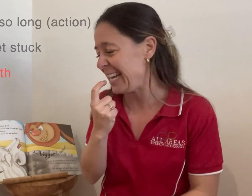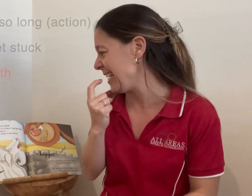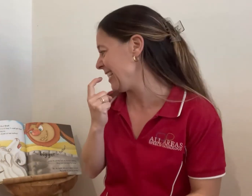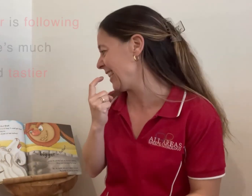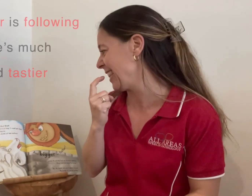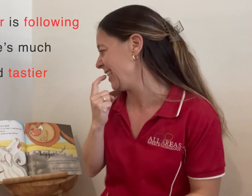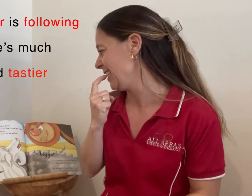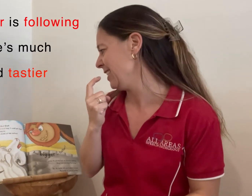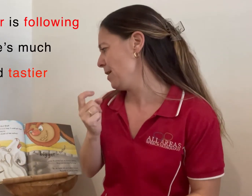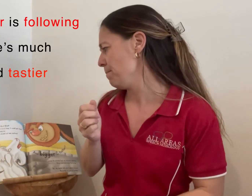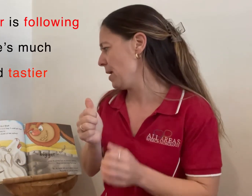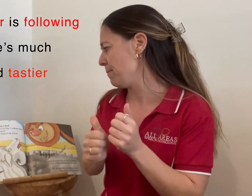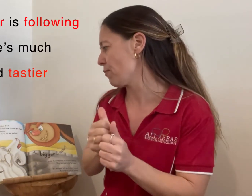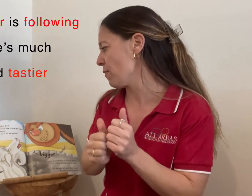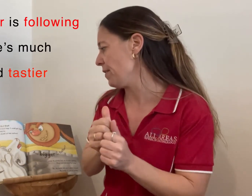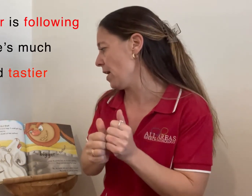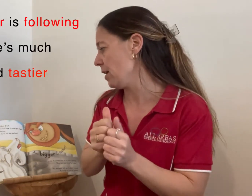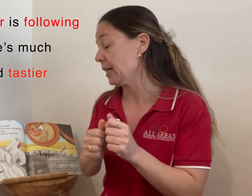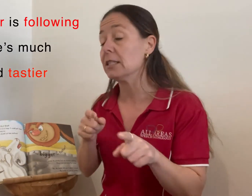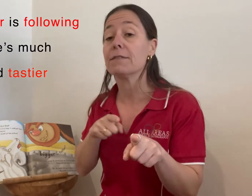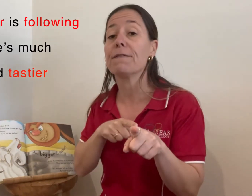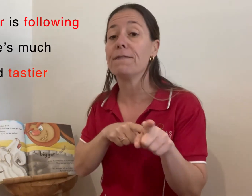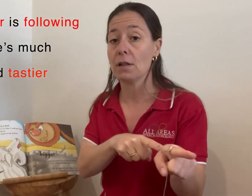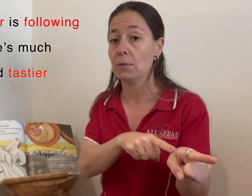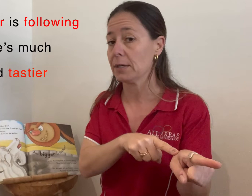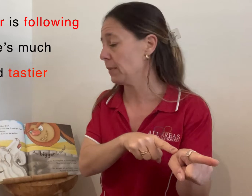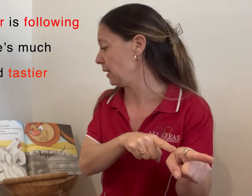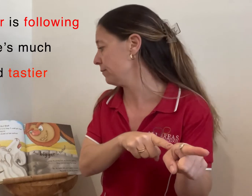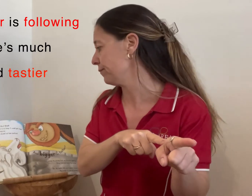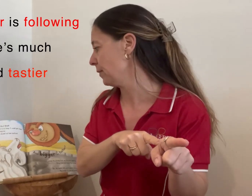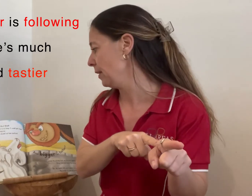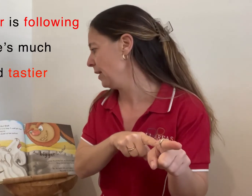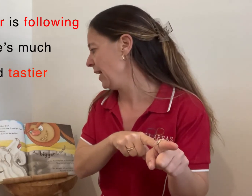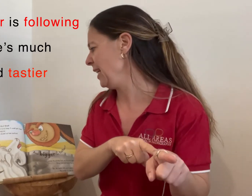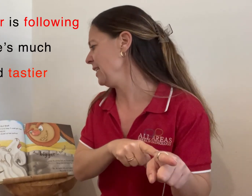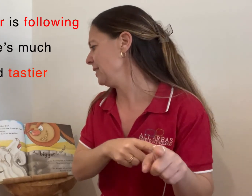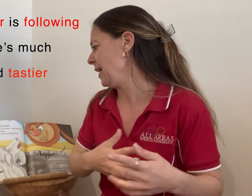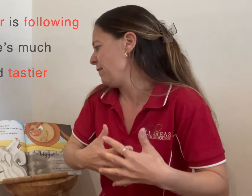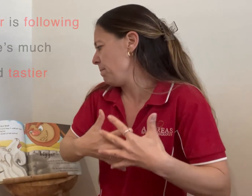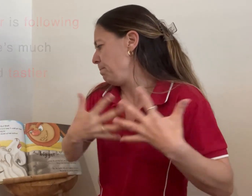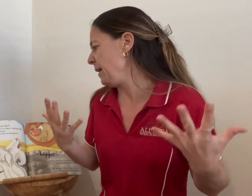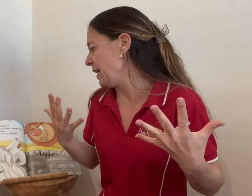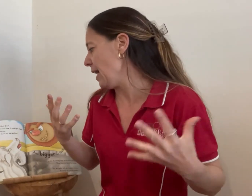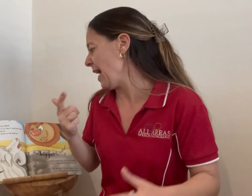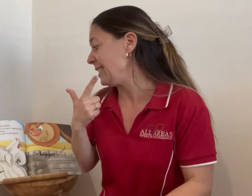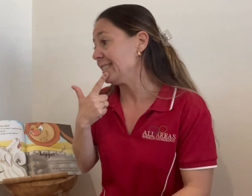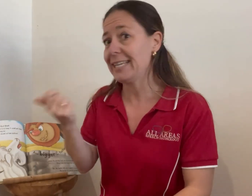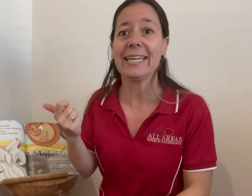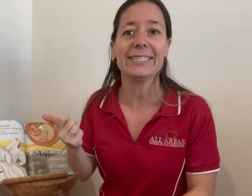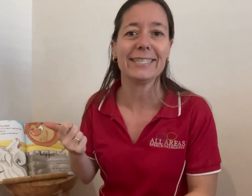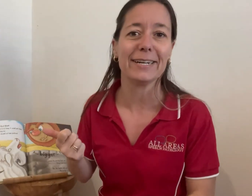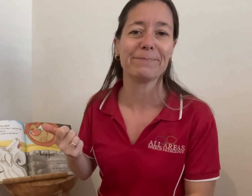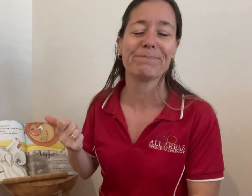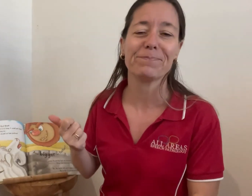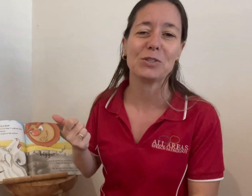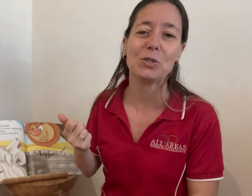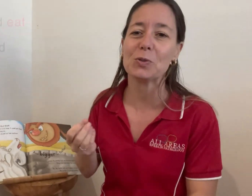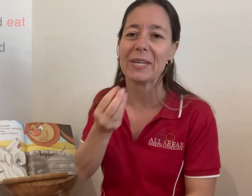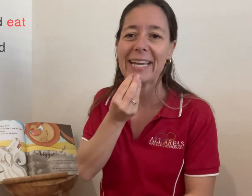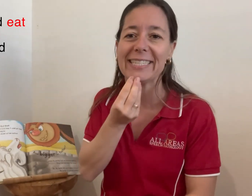teeth. My brother is following me. He is even bigger and tastier. You should eat